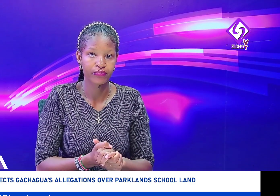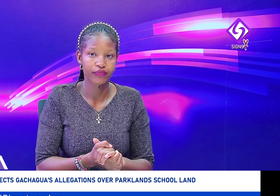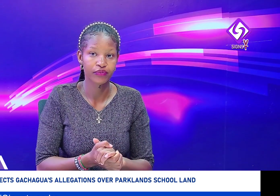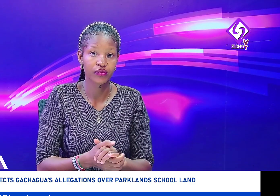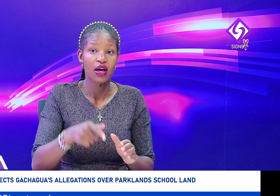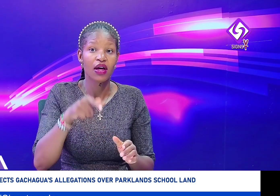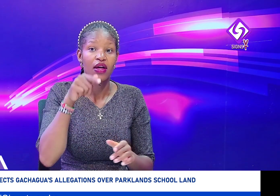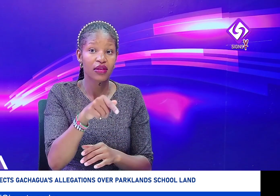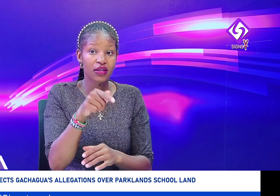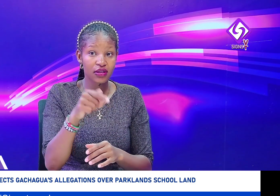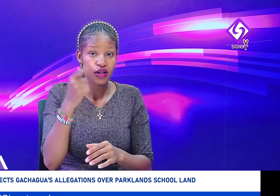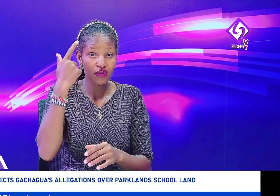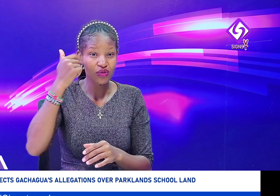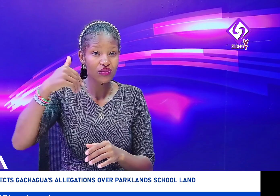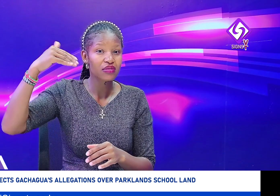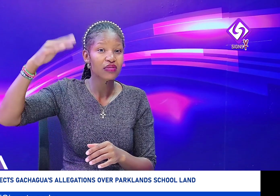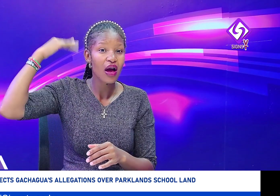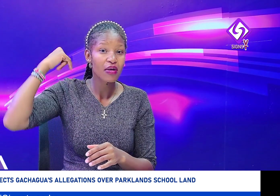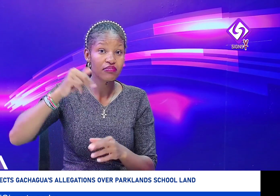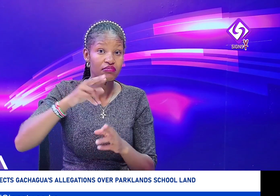and defamatory.